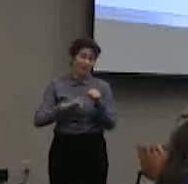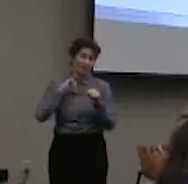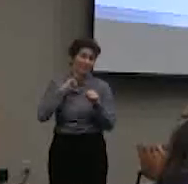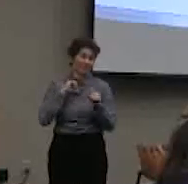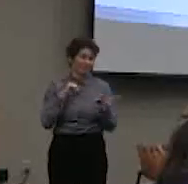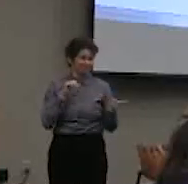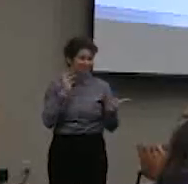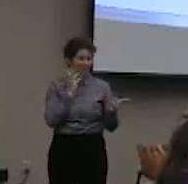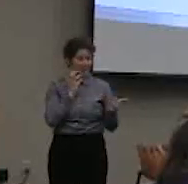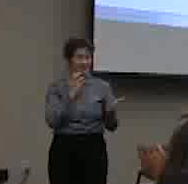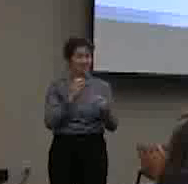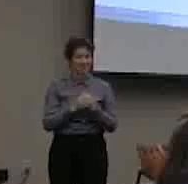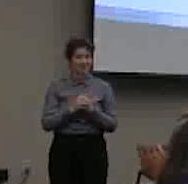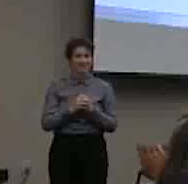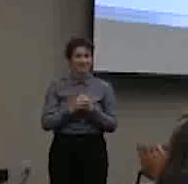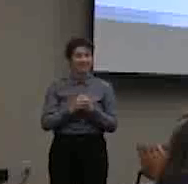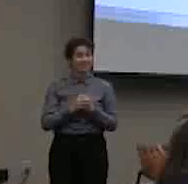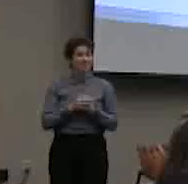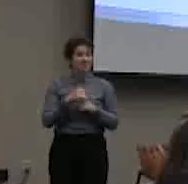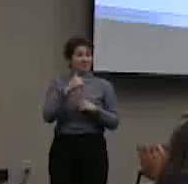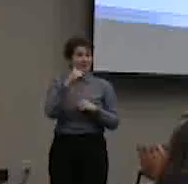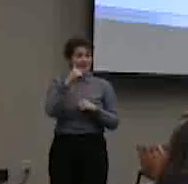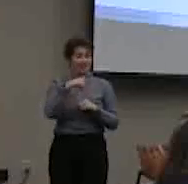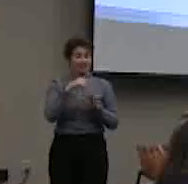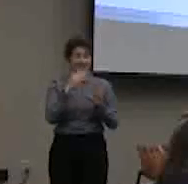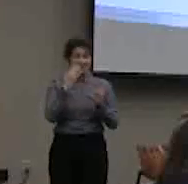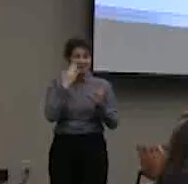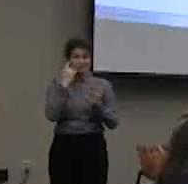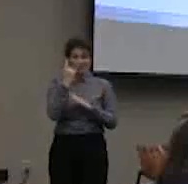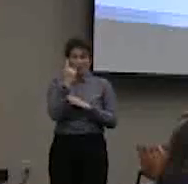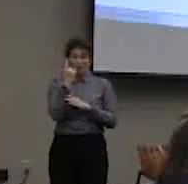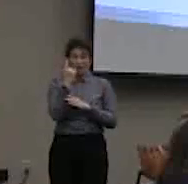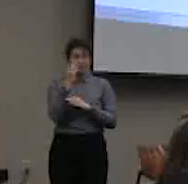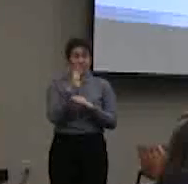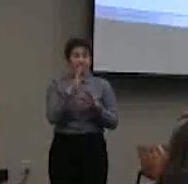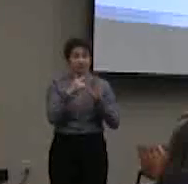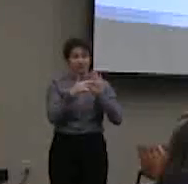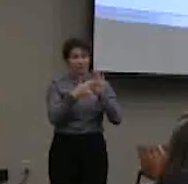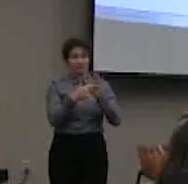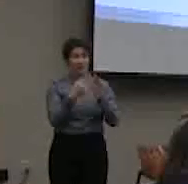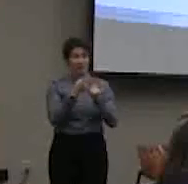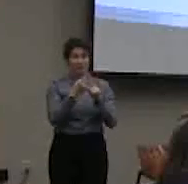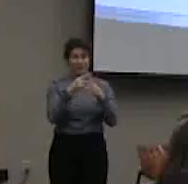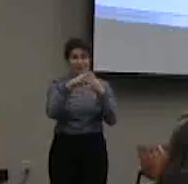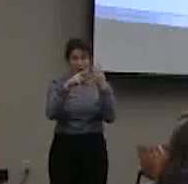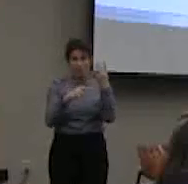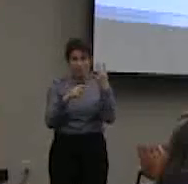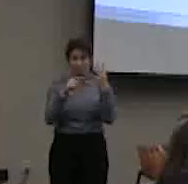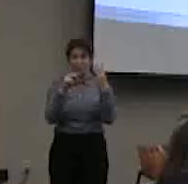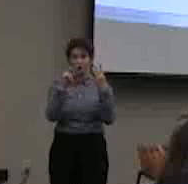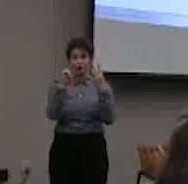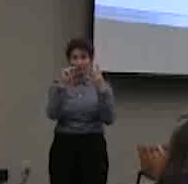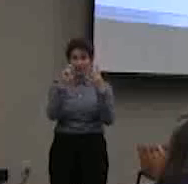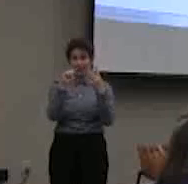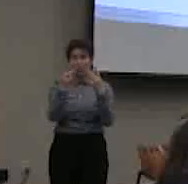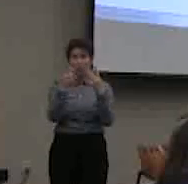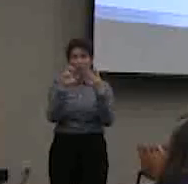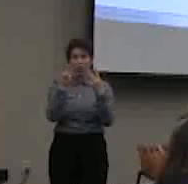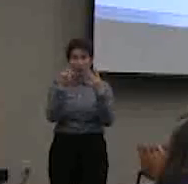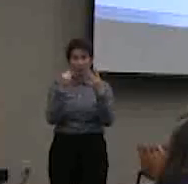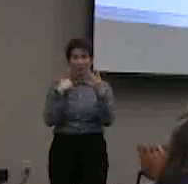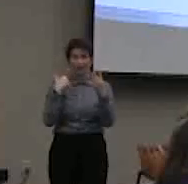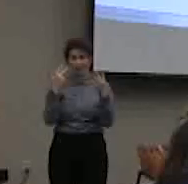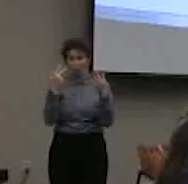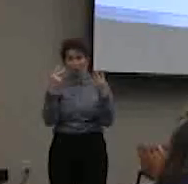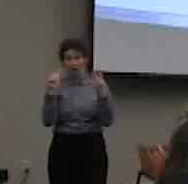Well, this is just one, you know, representation from four networks. We have three others that are very strong and